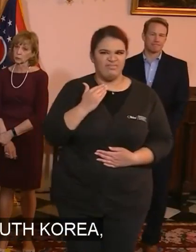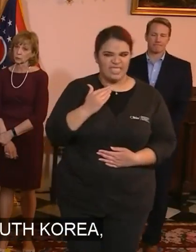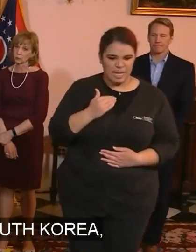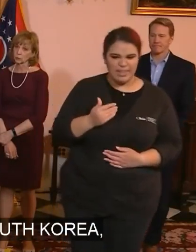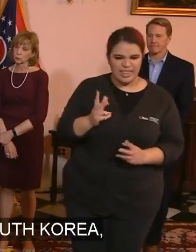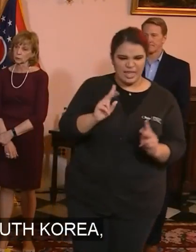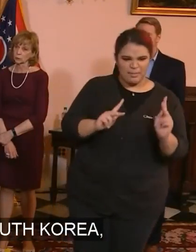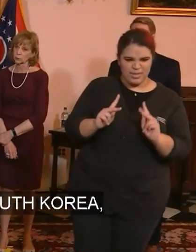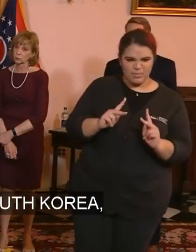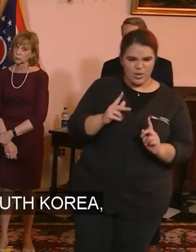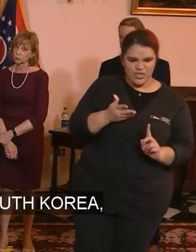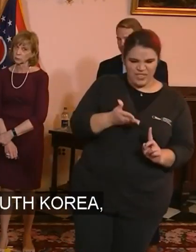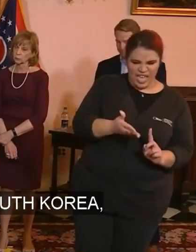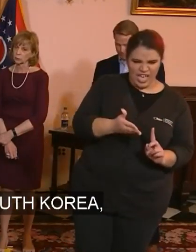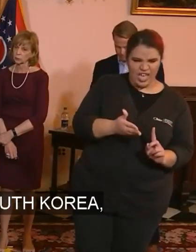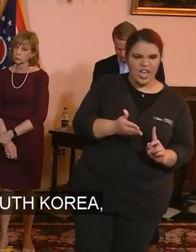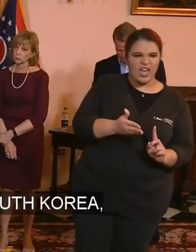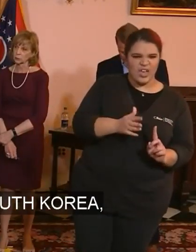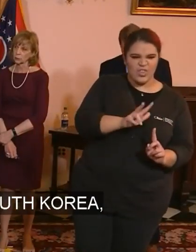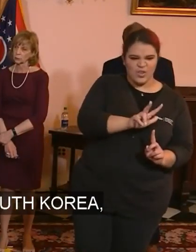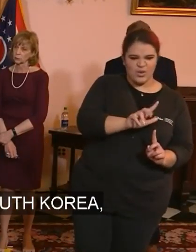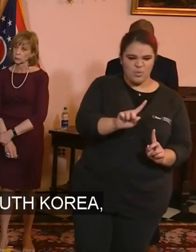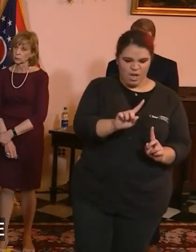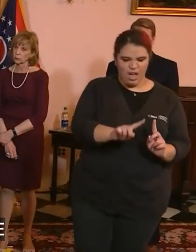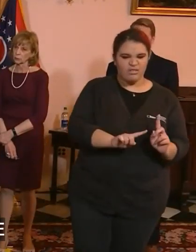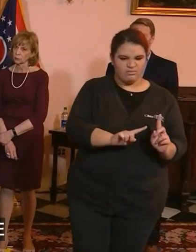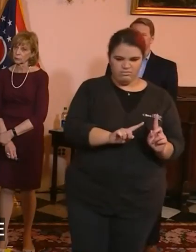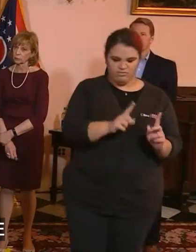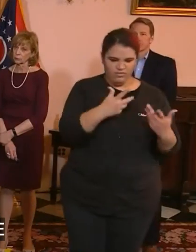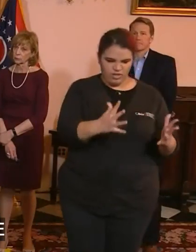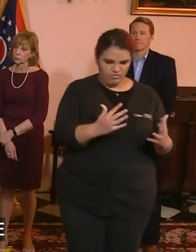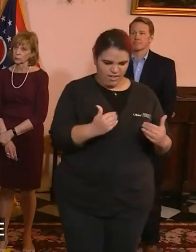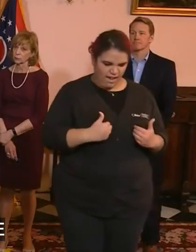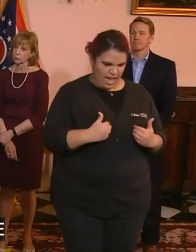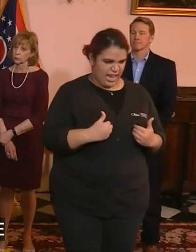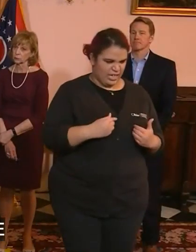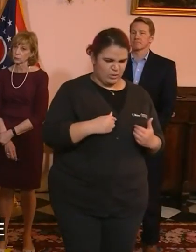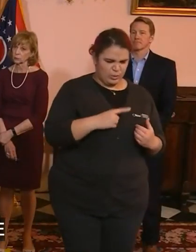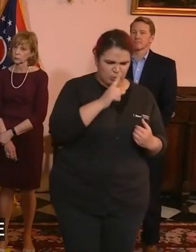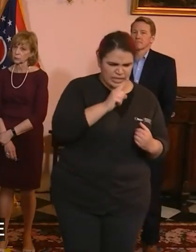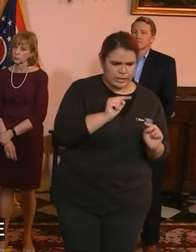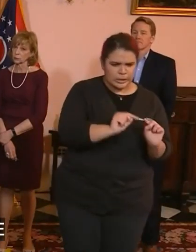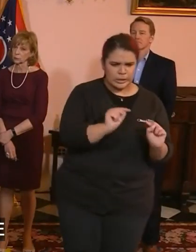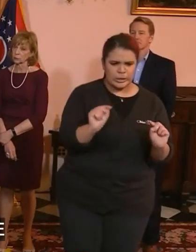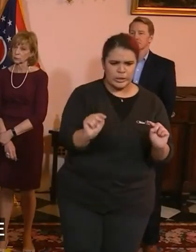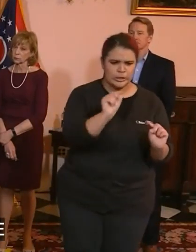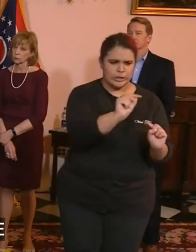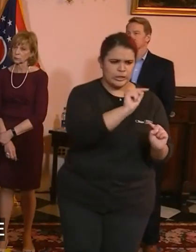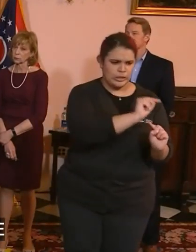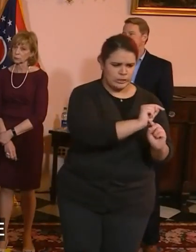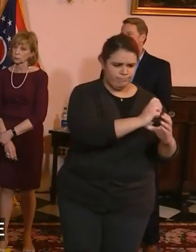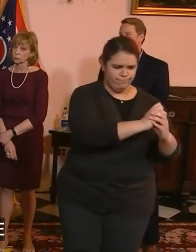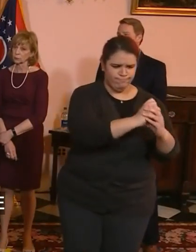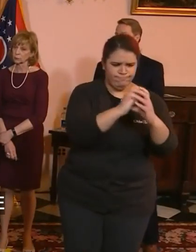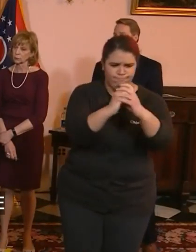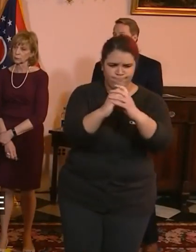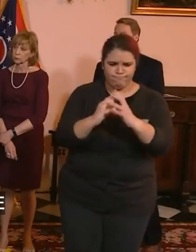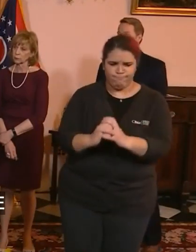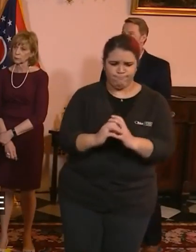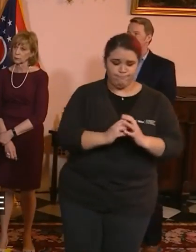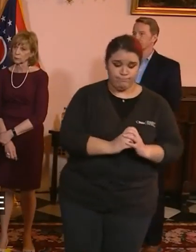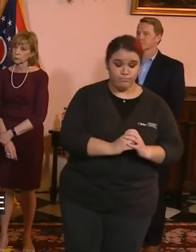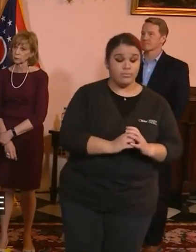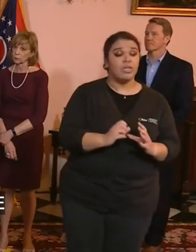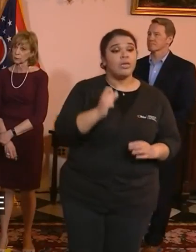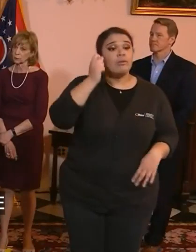these really distinct focal points of infection. But for the rest of us in the world, with all the travel we've been having from